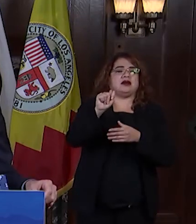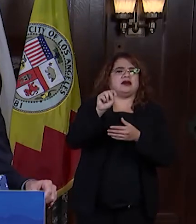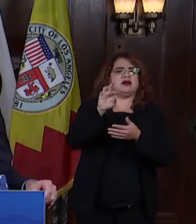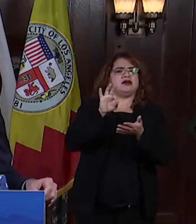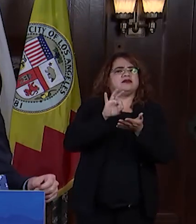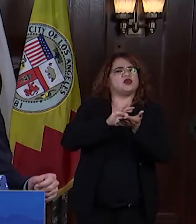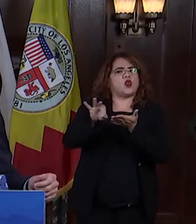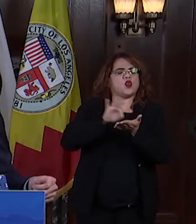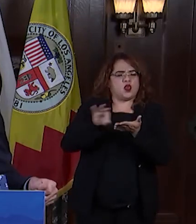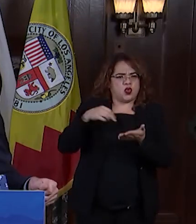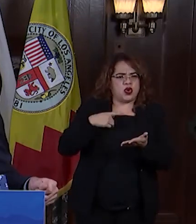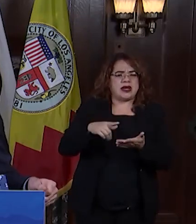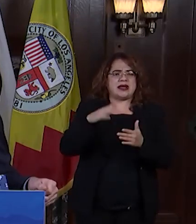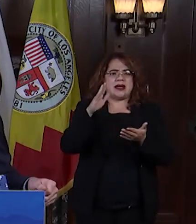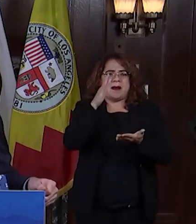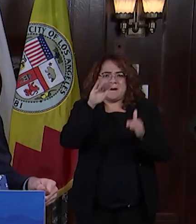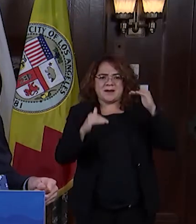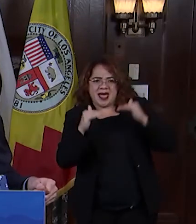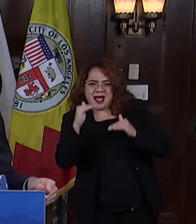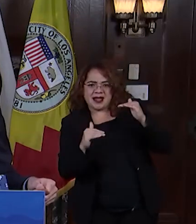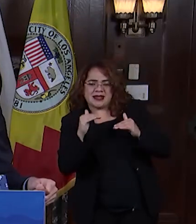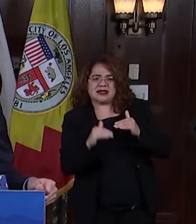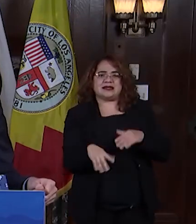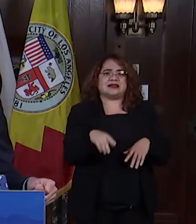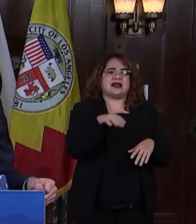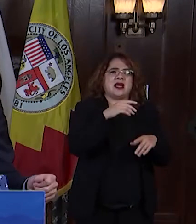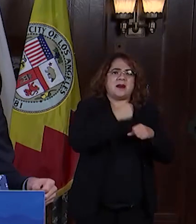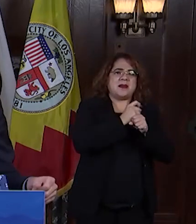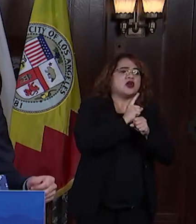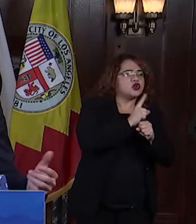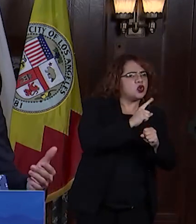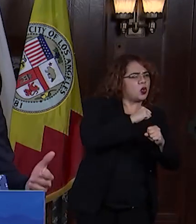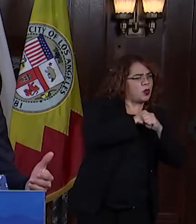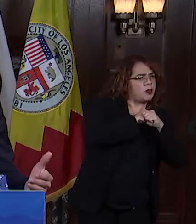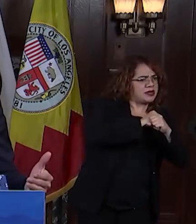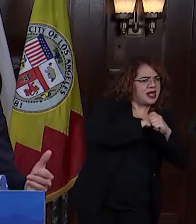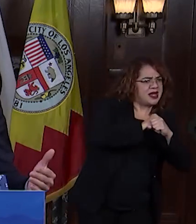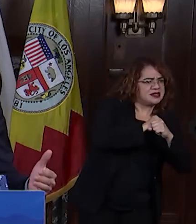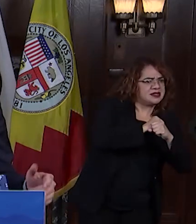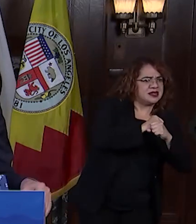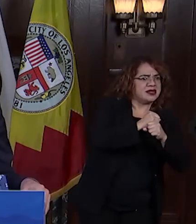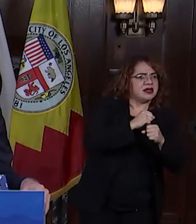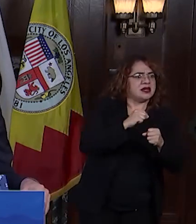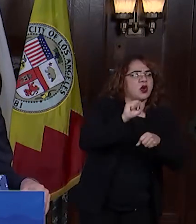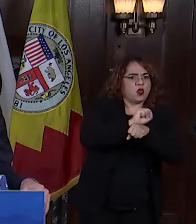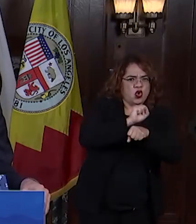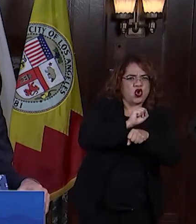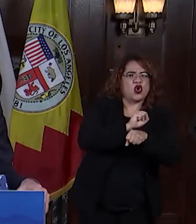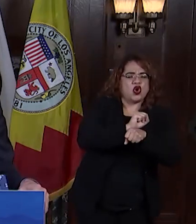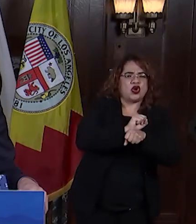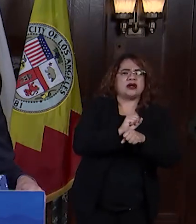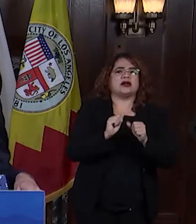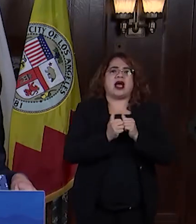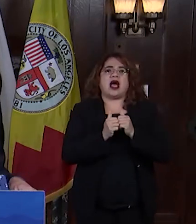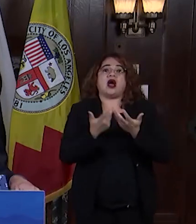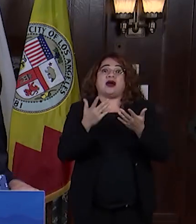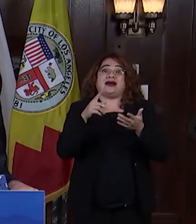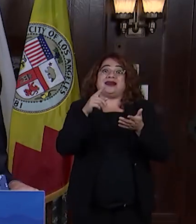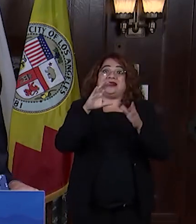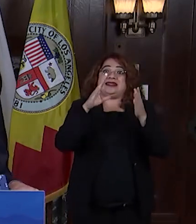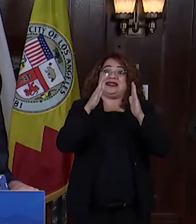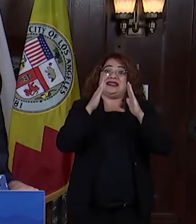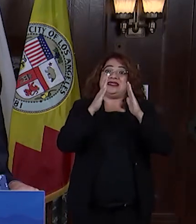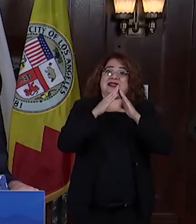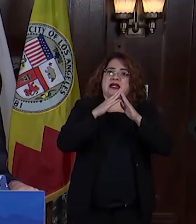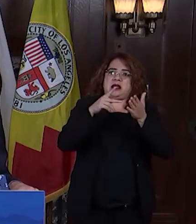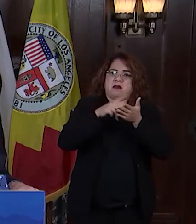services are protected, and that we keep as many jobs as possible here for those folks who depend on a city paycheck. I was optimistic about this